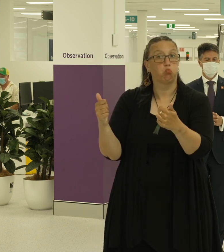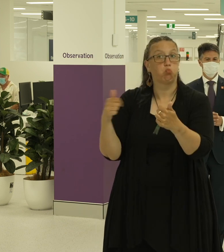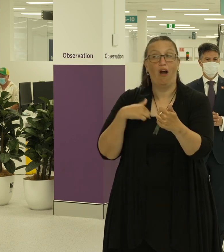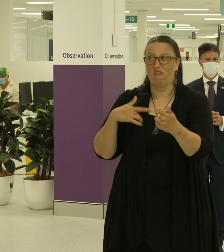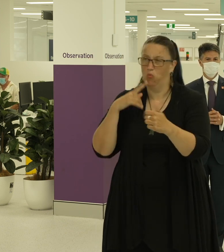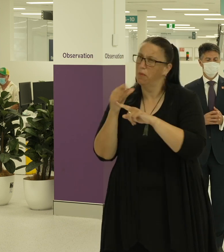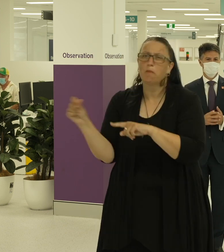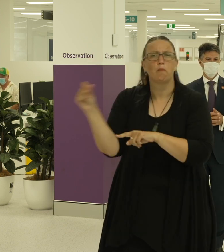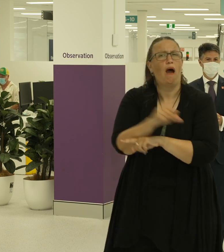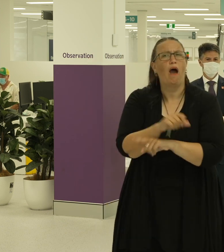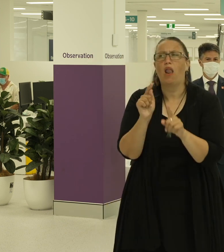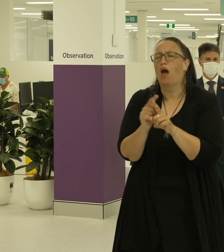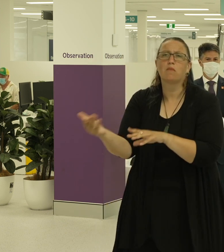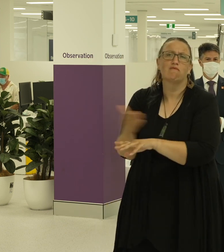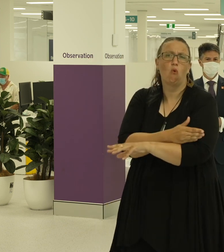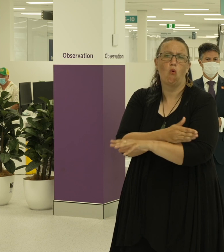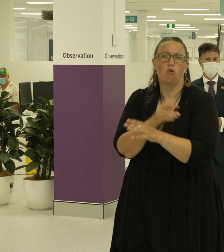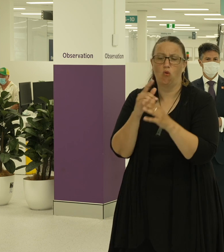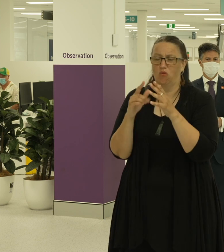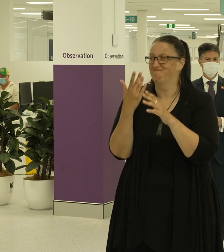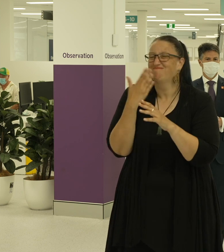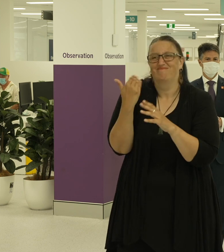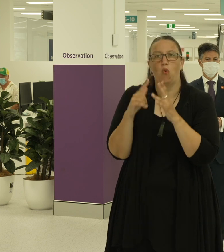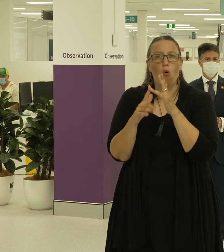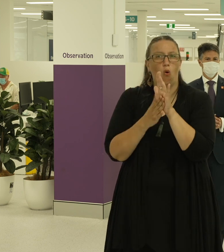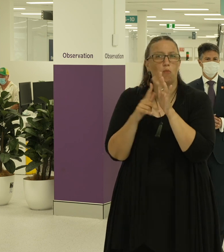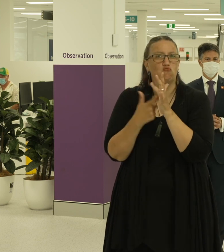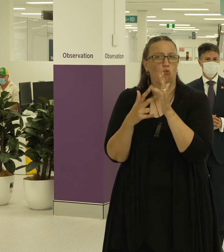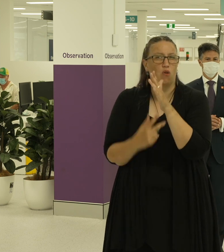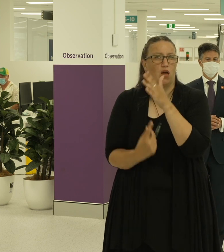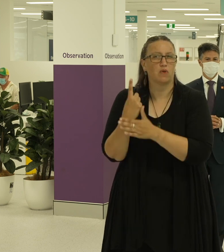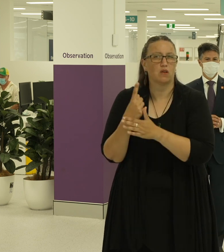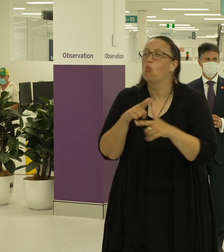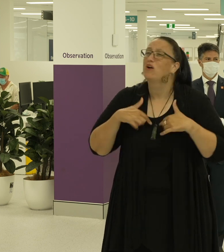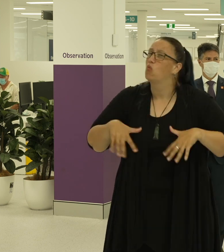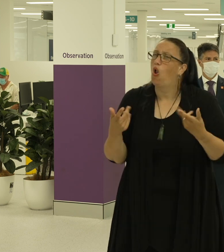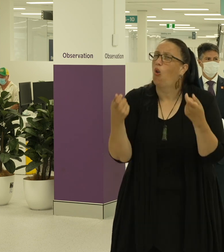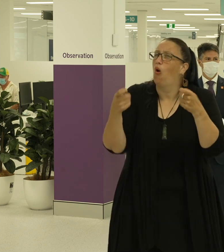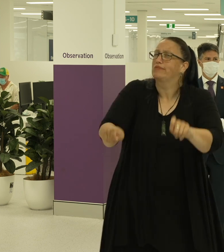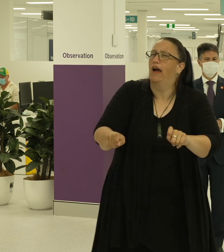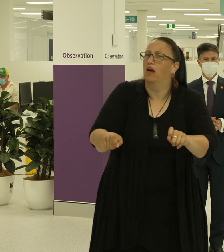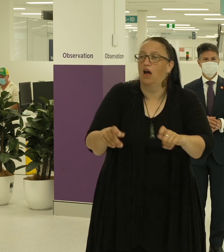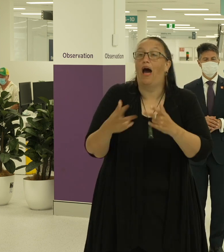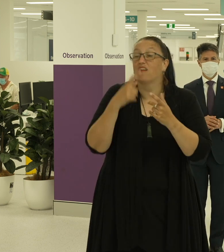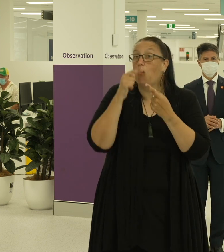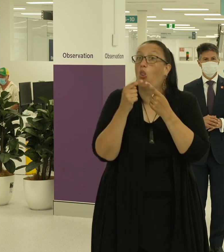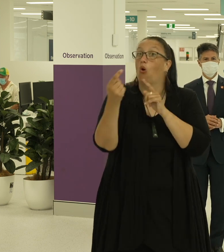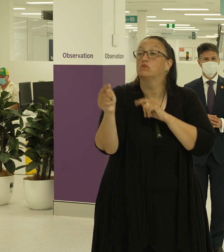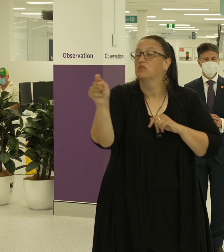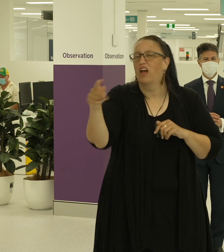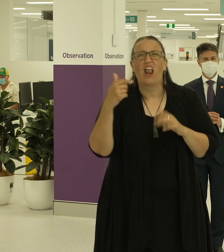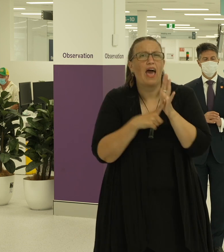going to be the case. It's the right approach. It's not taking the lockdown approach that we're seeing from the opposition and from other